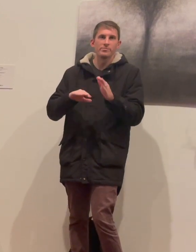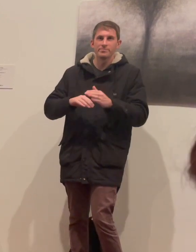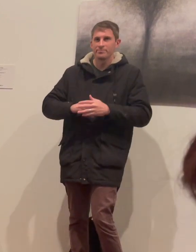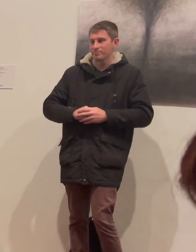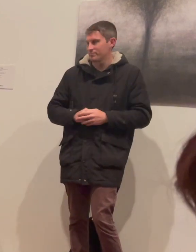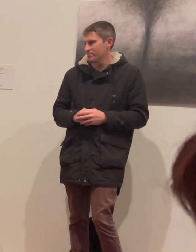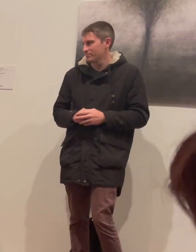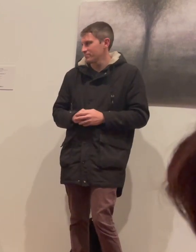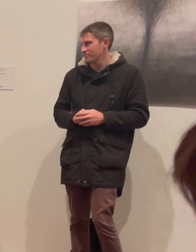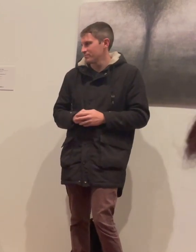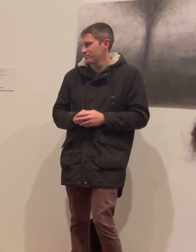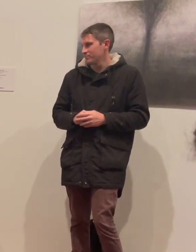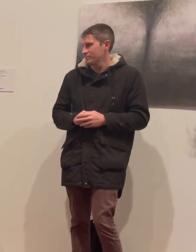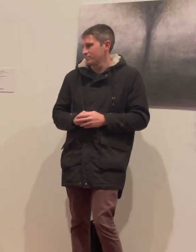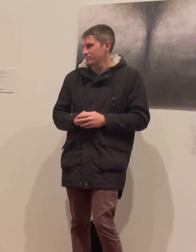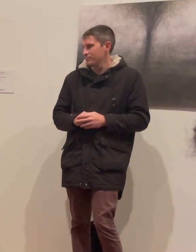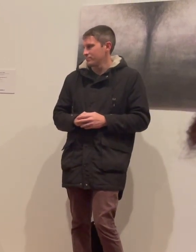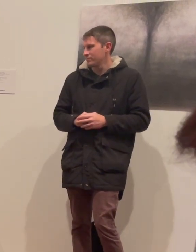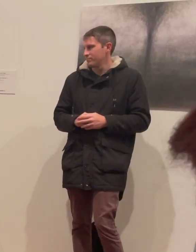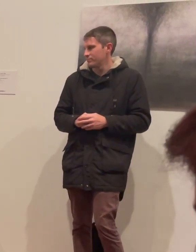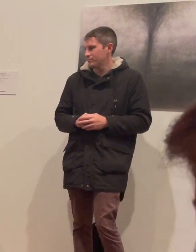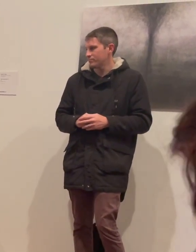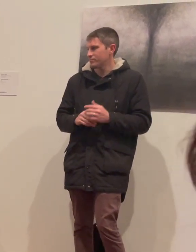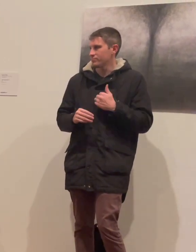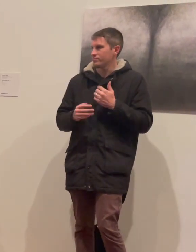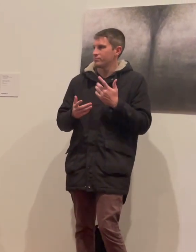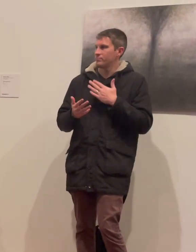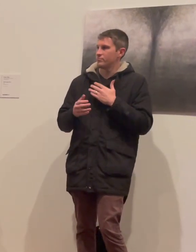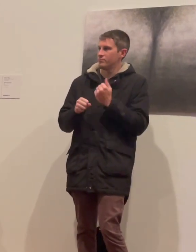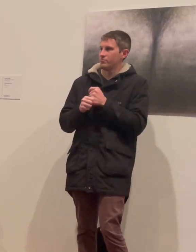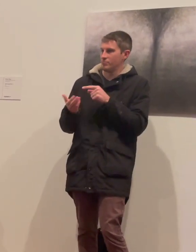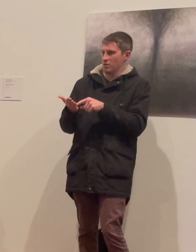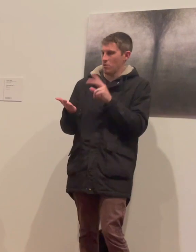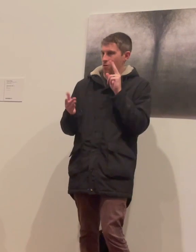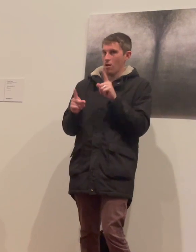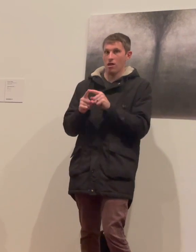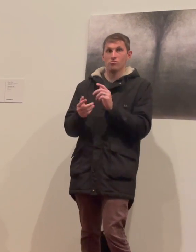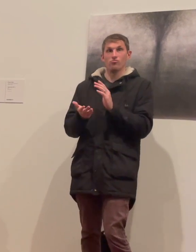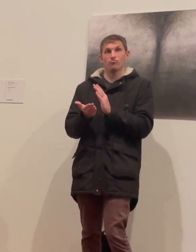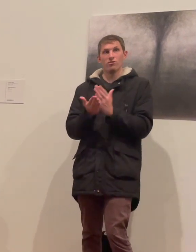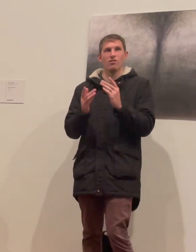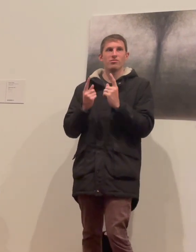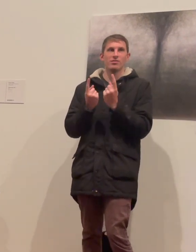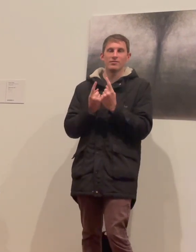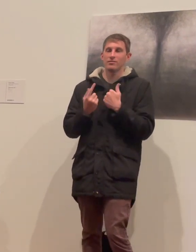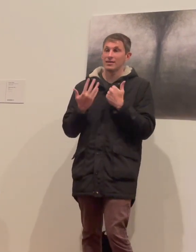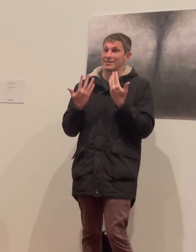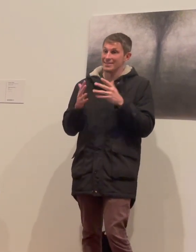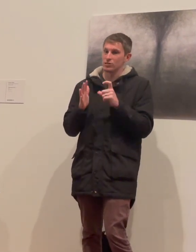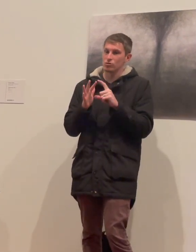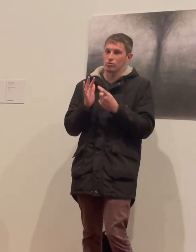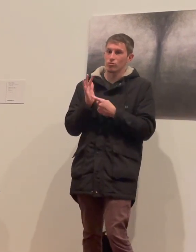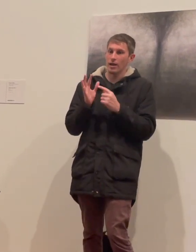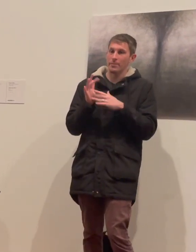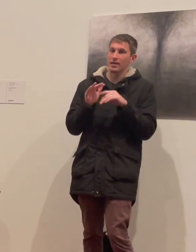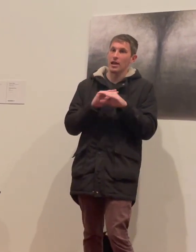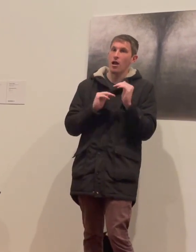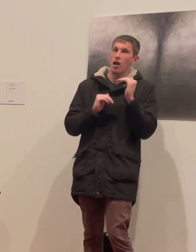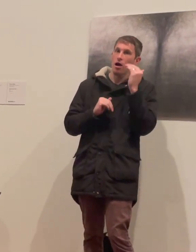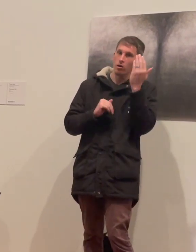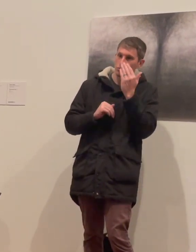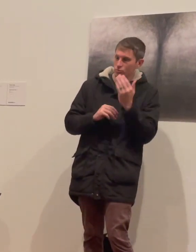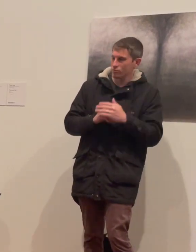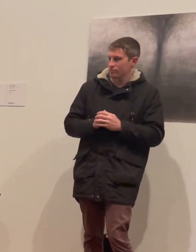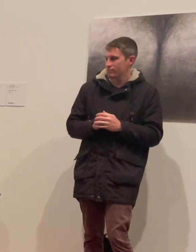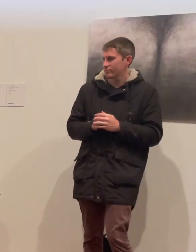I like making things that look like the real thing. I did ceramics in high school. I made a